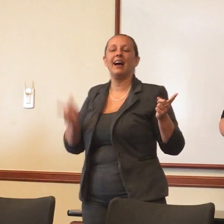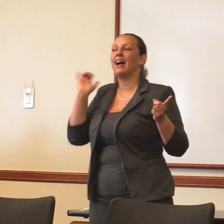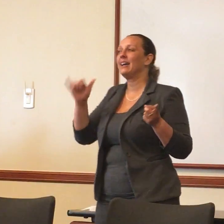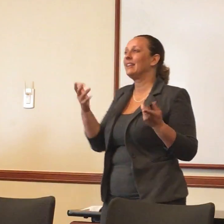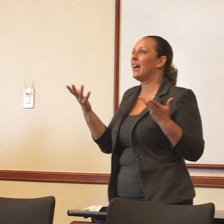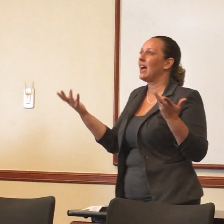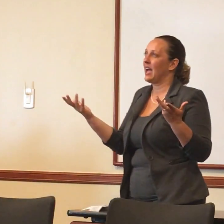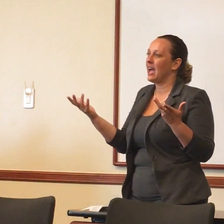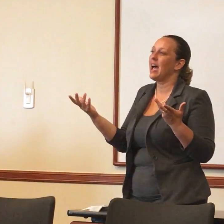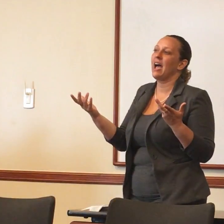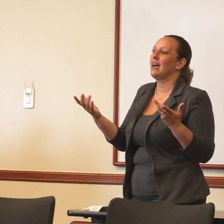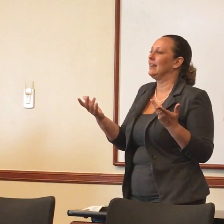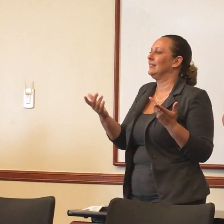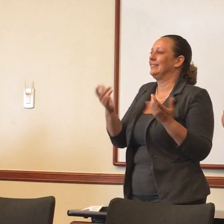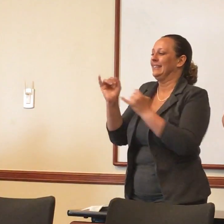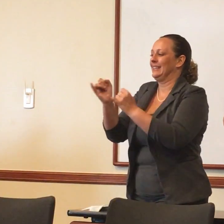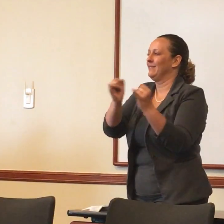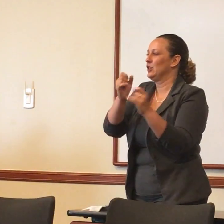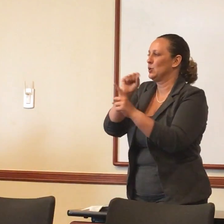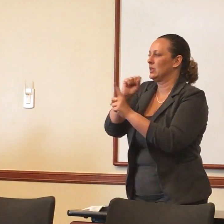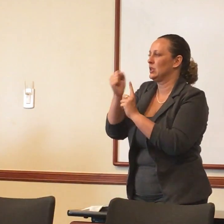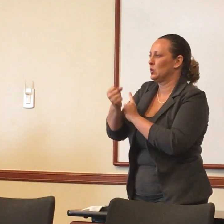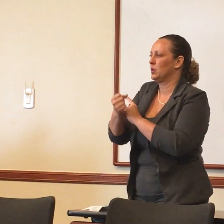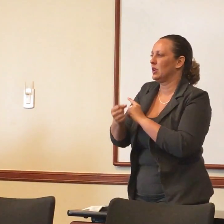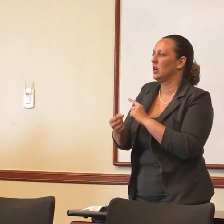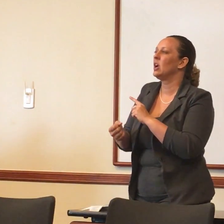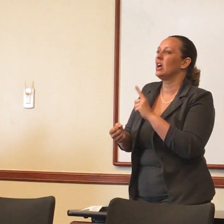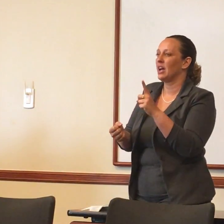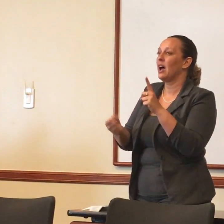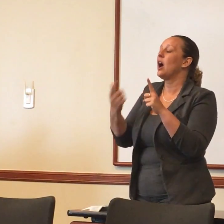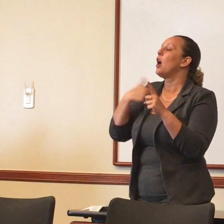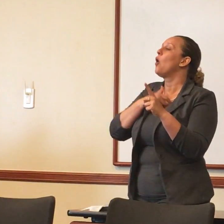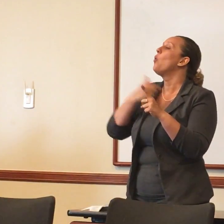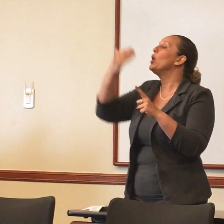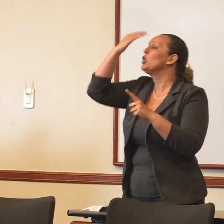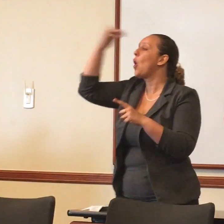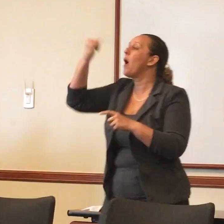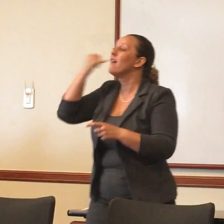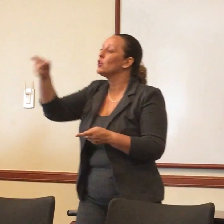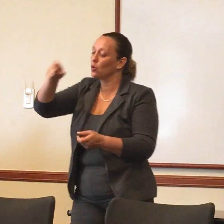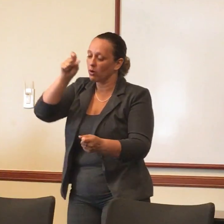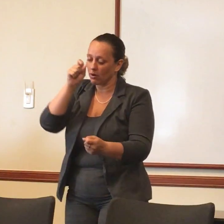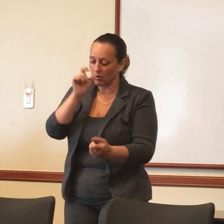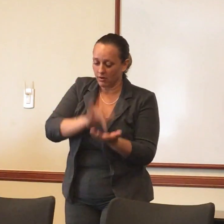would be handled on a case-by-case basis. Number one, we'd have the cell phone area